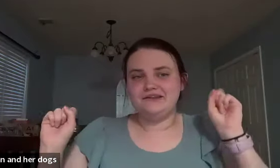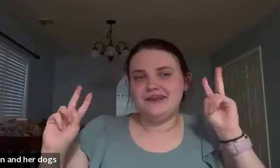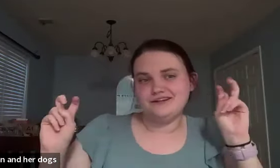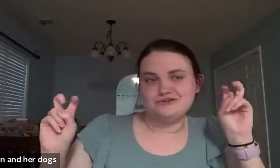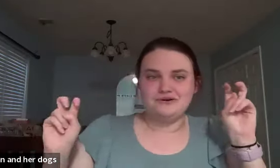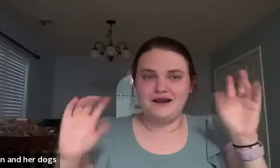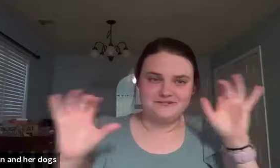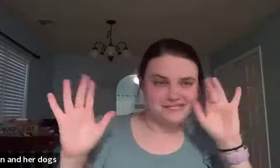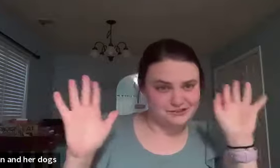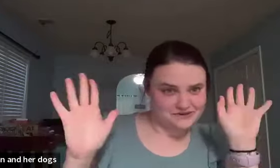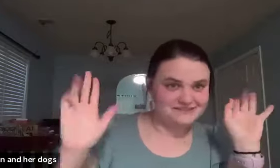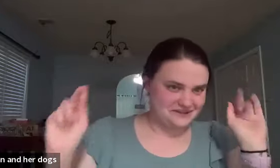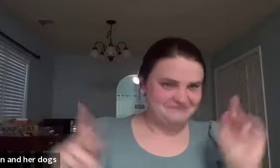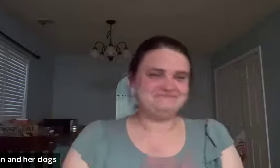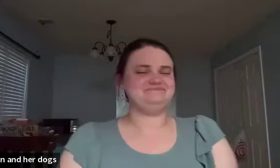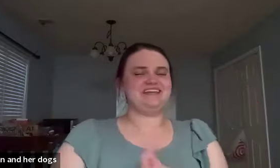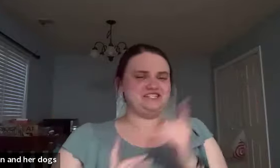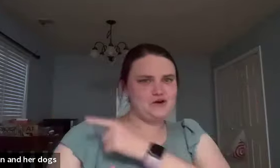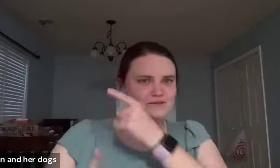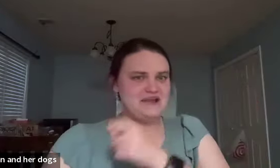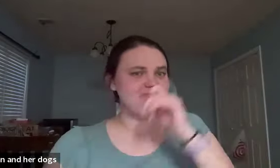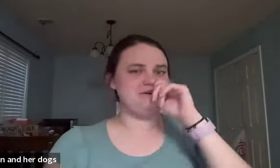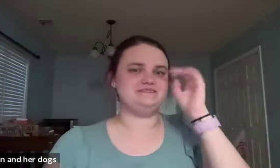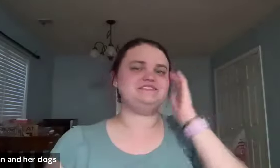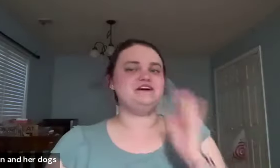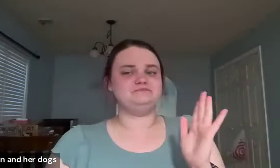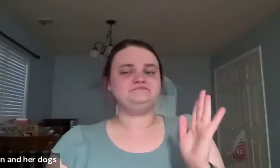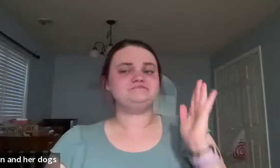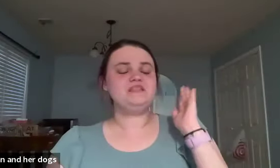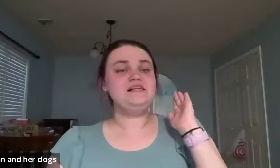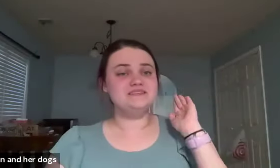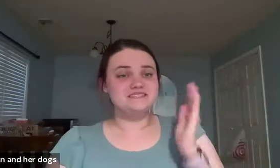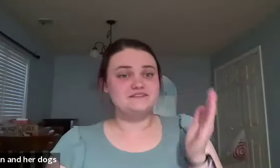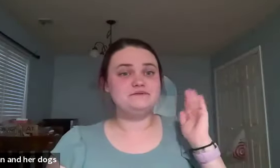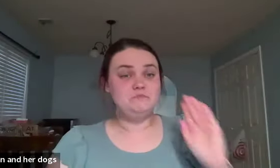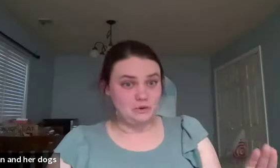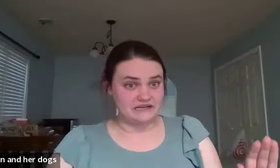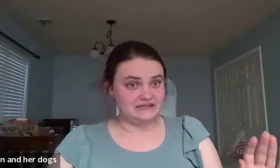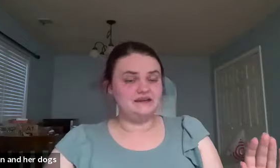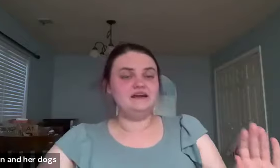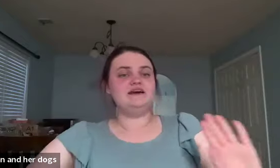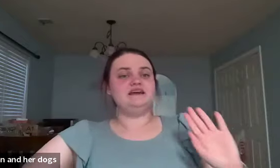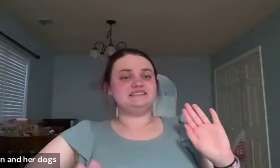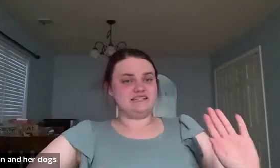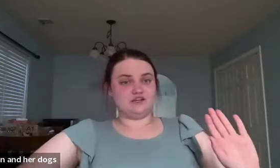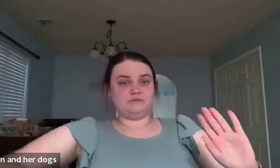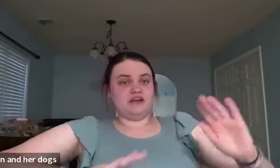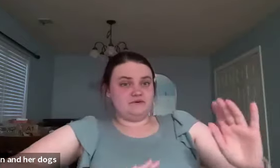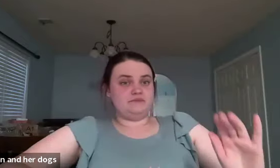ASL natural conversation one, okay? That she's calling me out for. So the sign for morning is again going to be kind of a